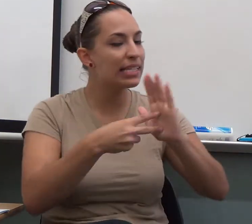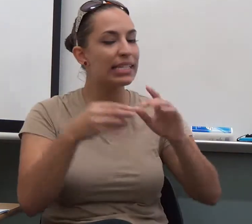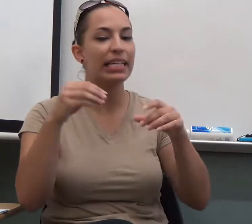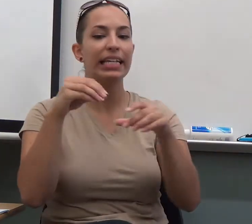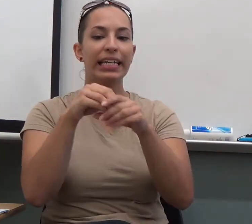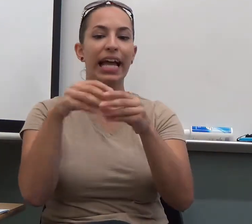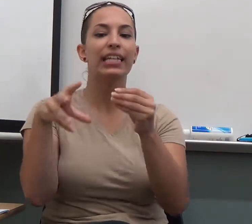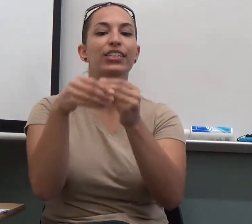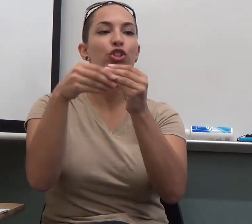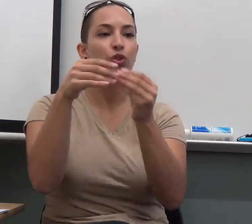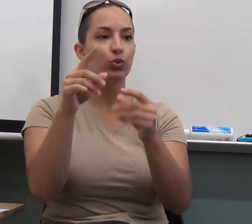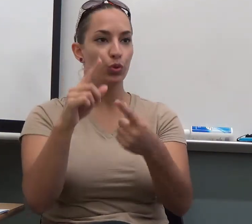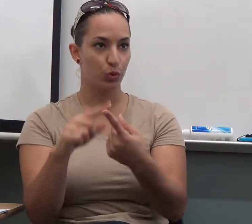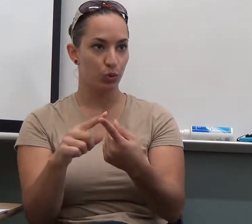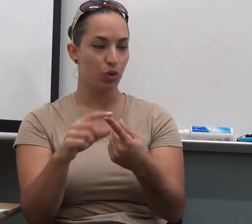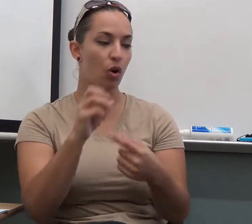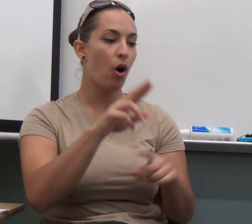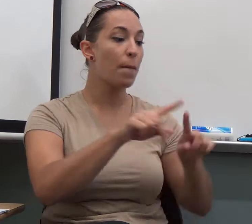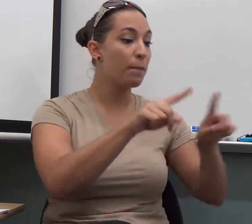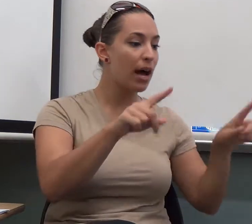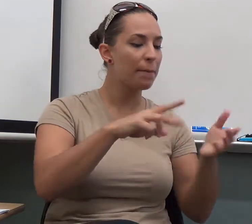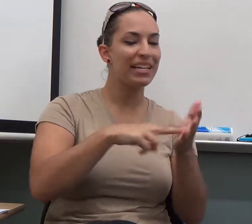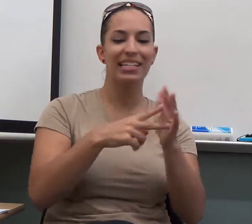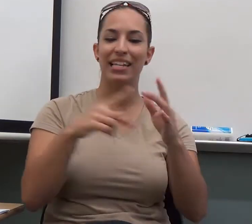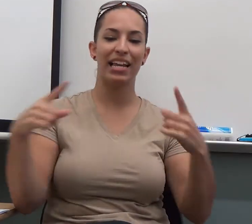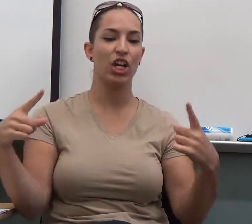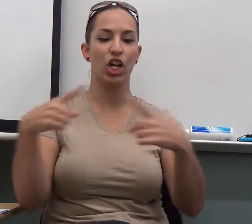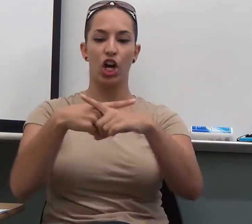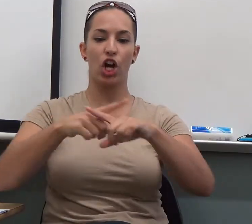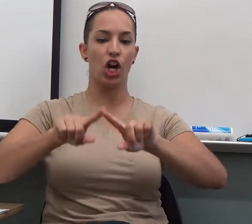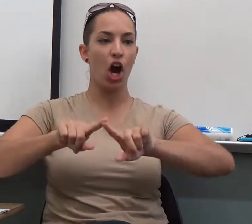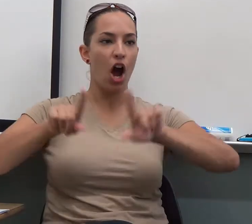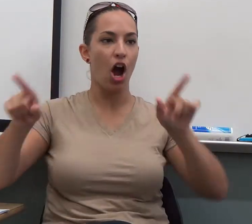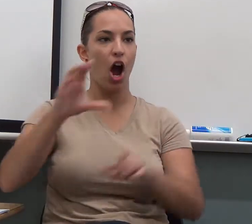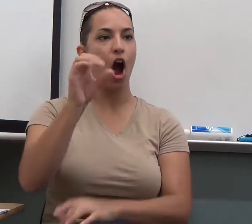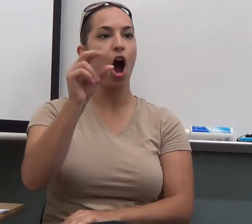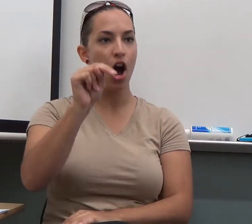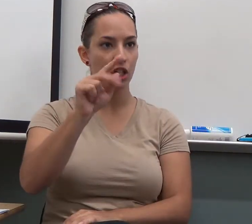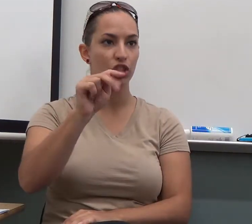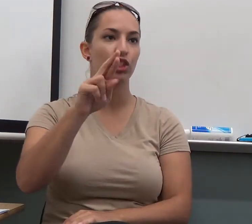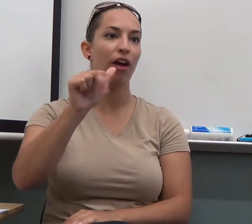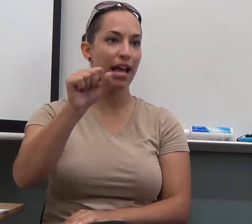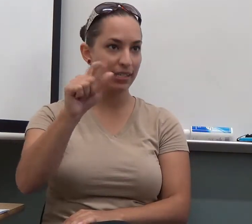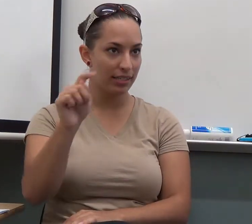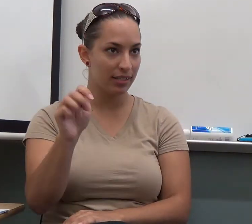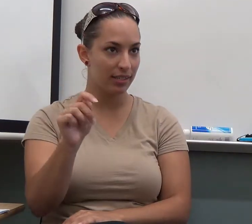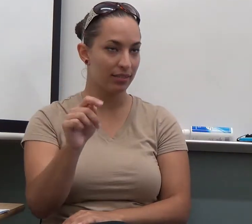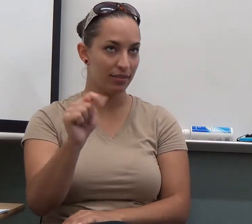contrast, right? Because we have a choice when we use the word or. Okay, every word has a meaning. Now,